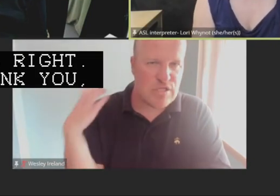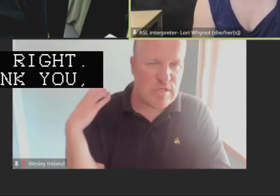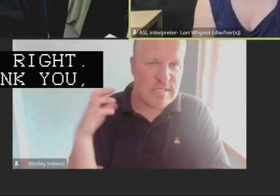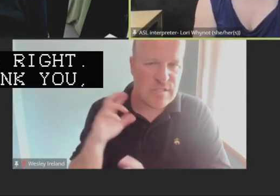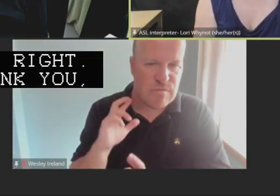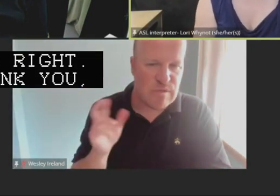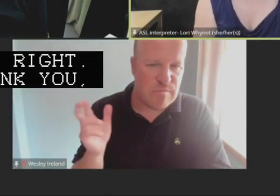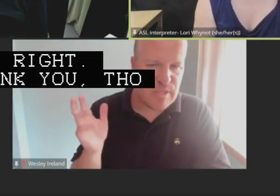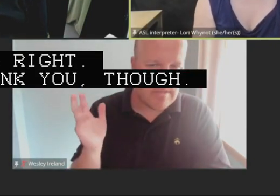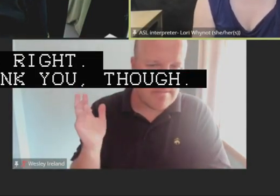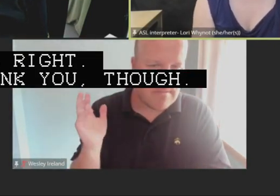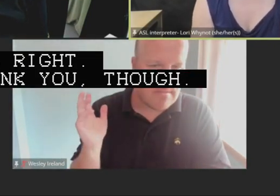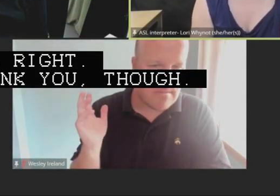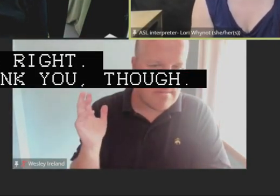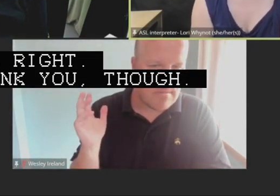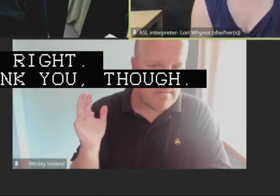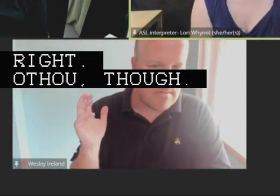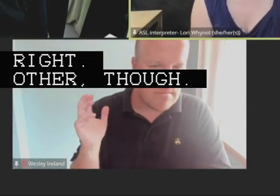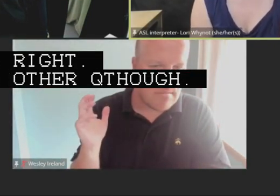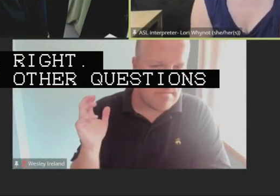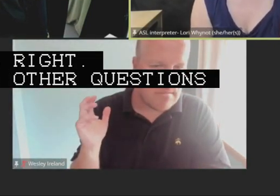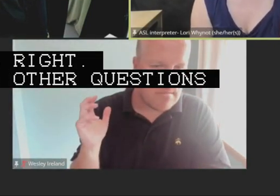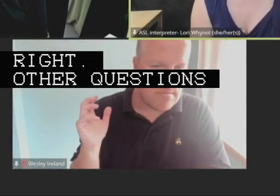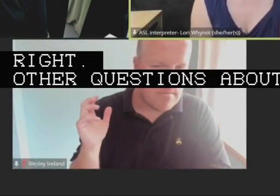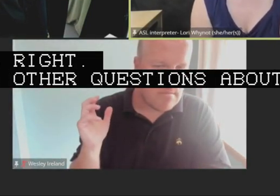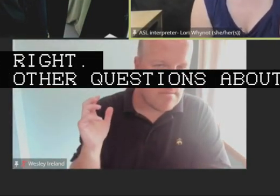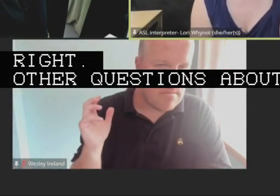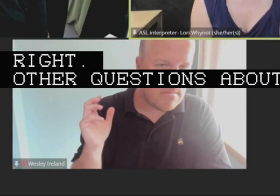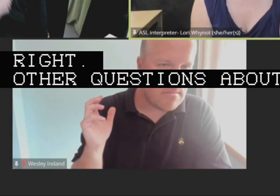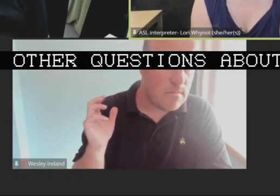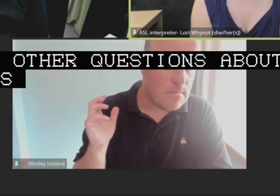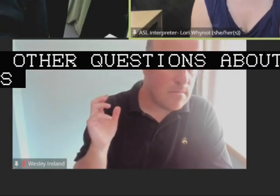Any other questions about the chair's report?